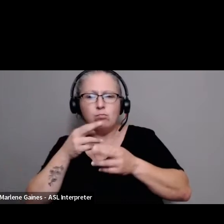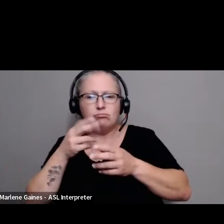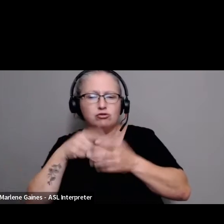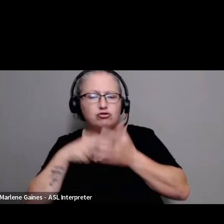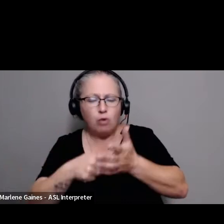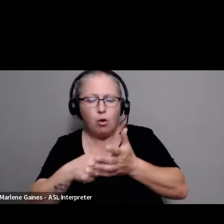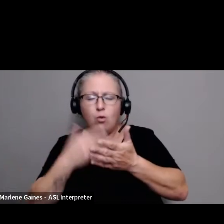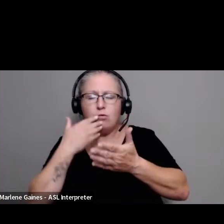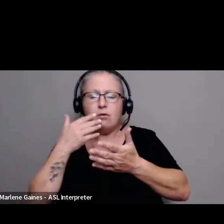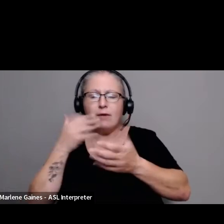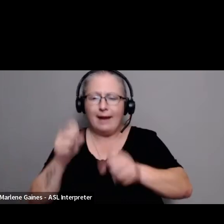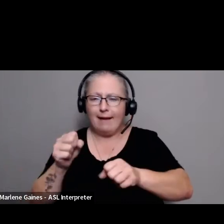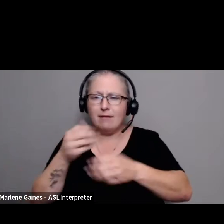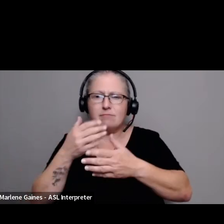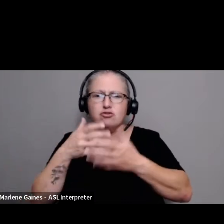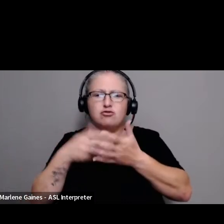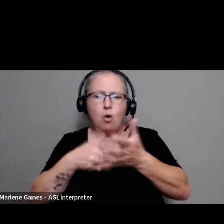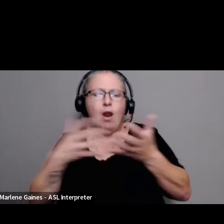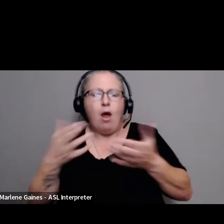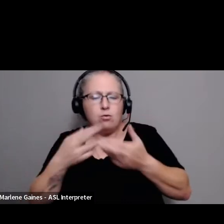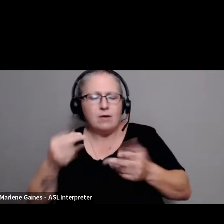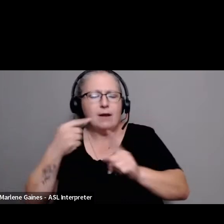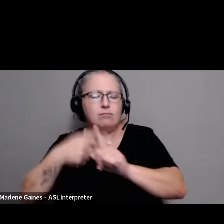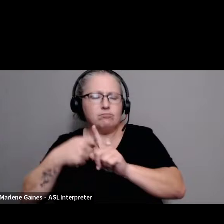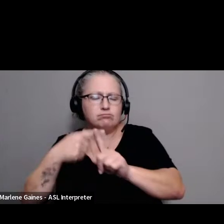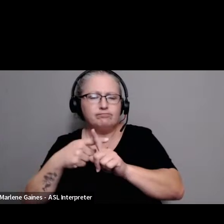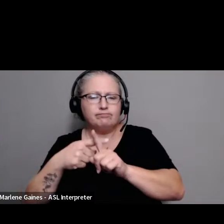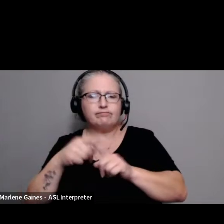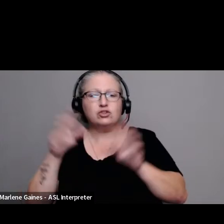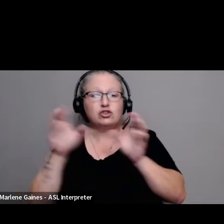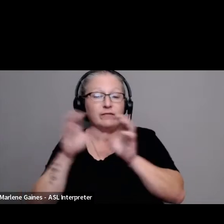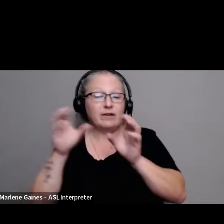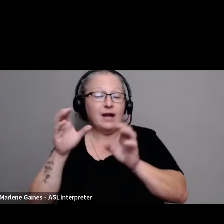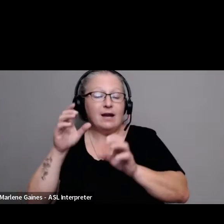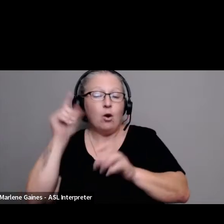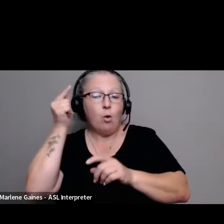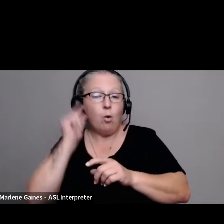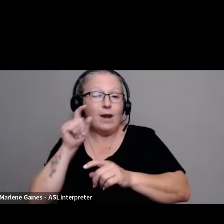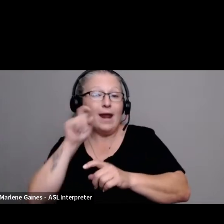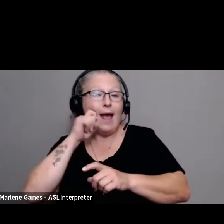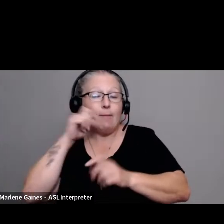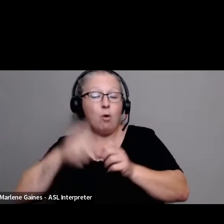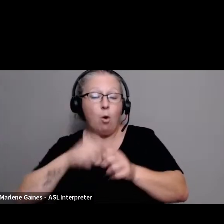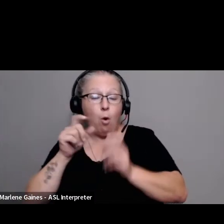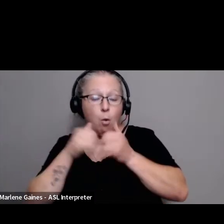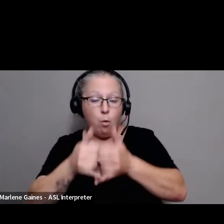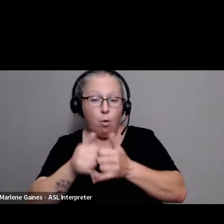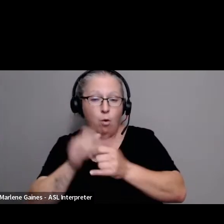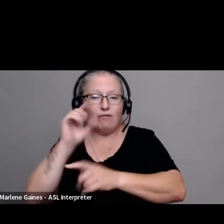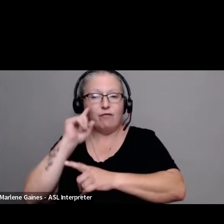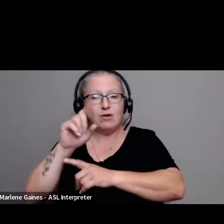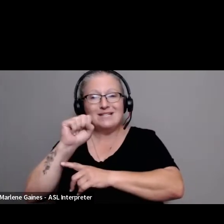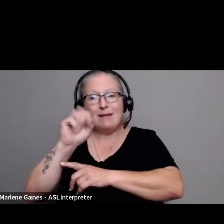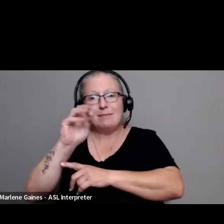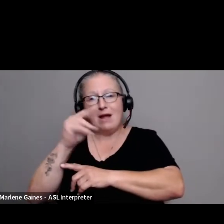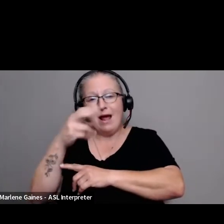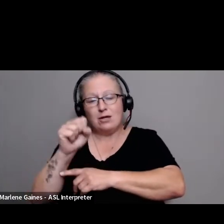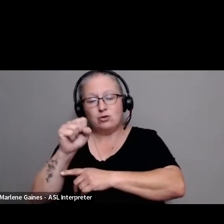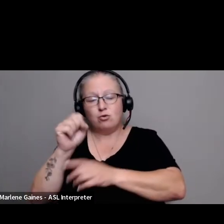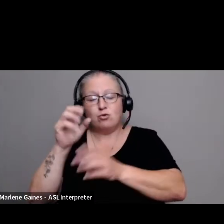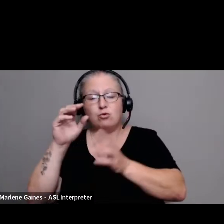positive qualities. The October Certificated Golden Apple Award was awarded to San Mateo High School teacher